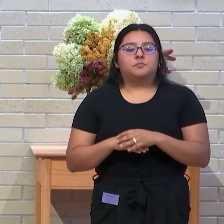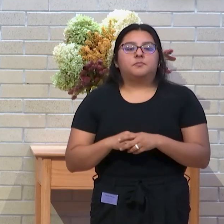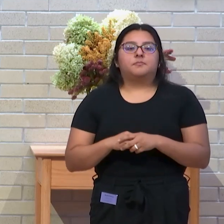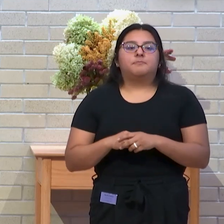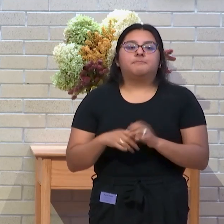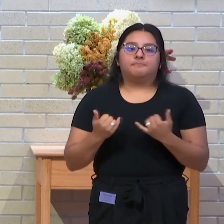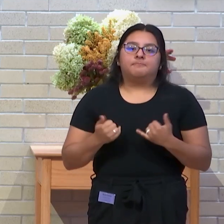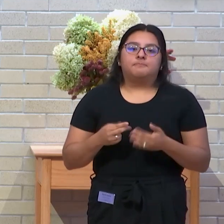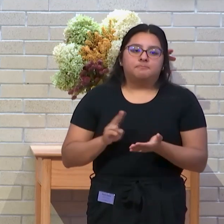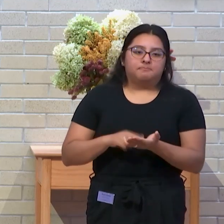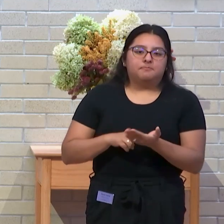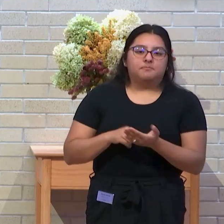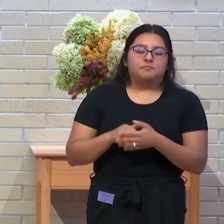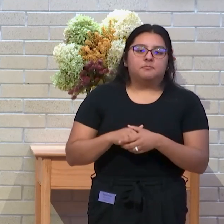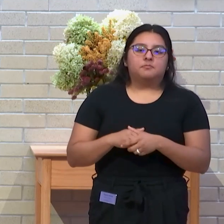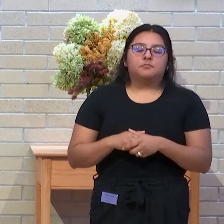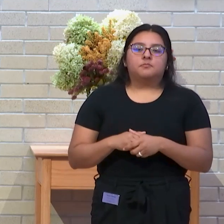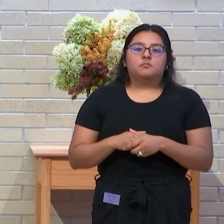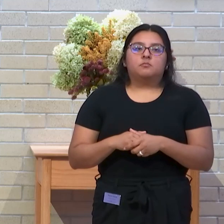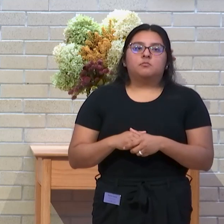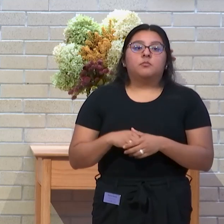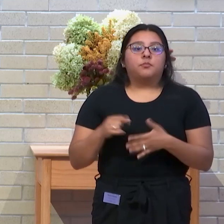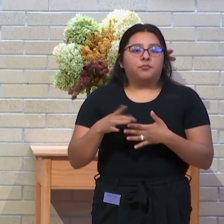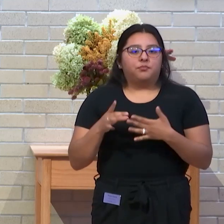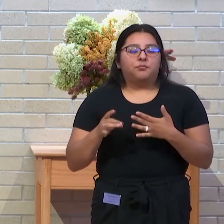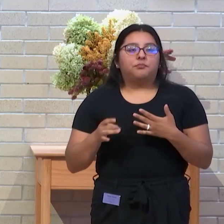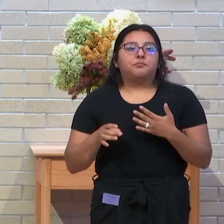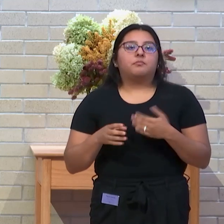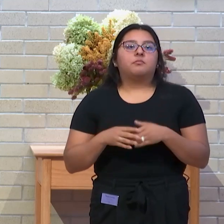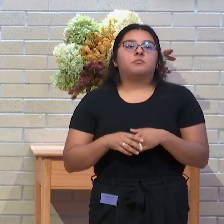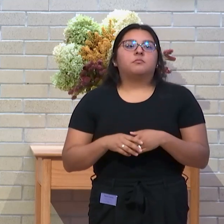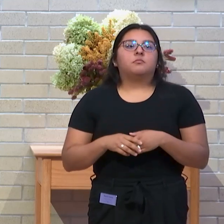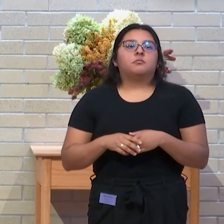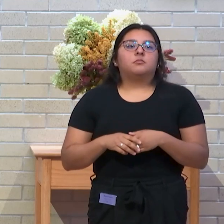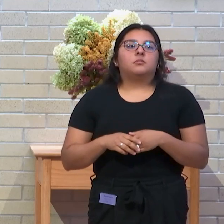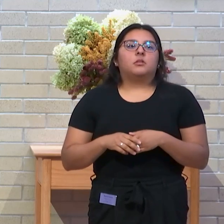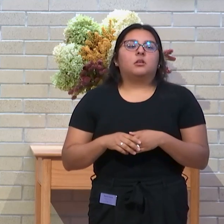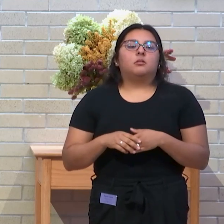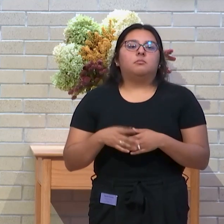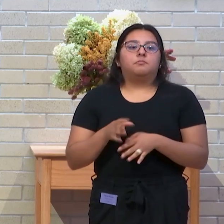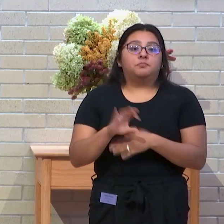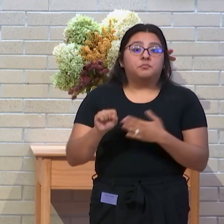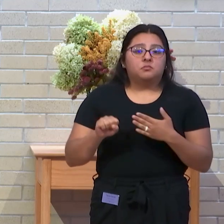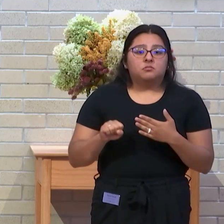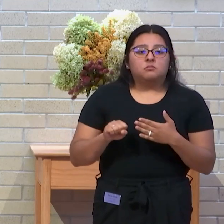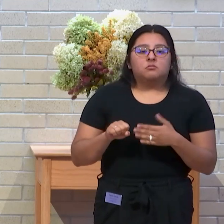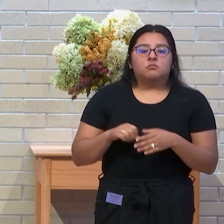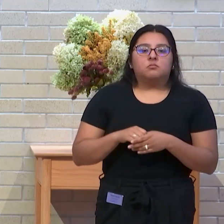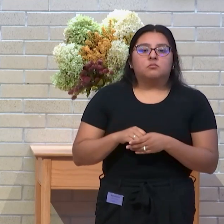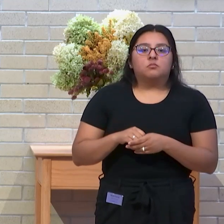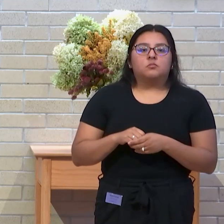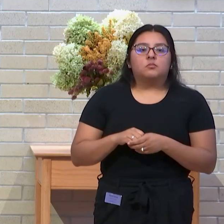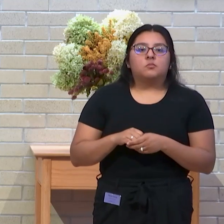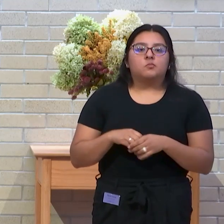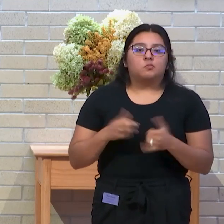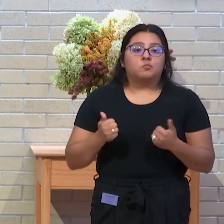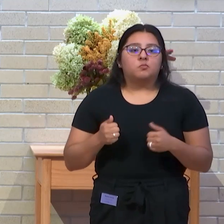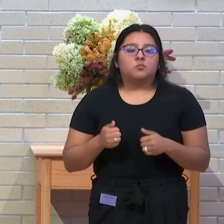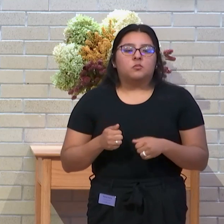But you can see what your other options are. If you're going to do a semester, you need to start taking language the semester